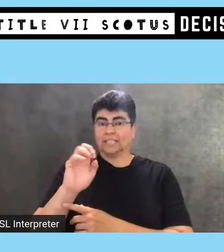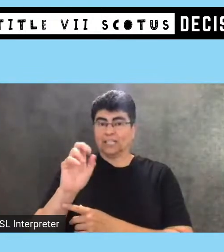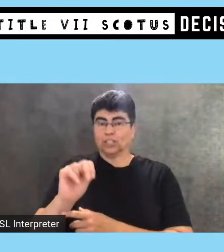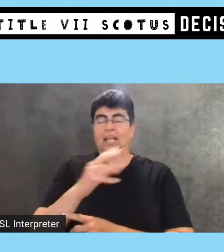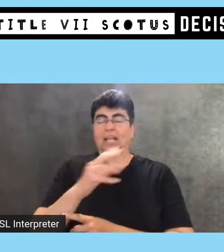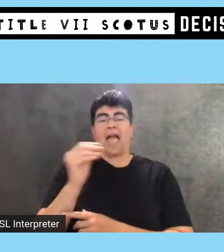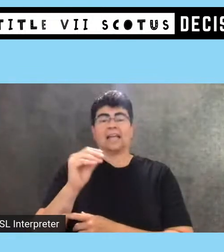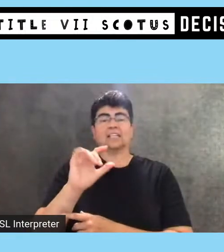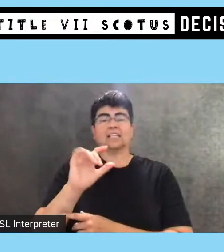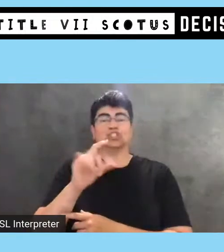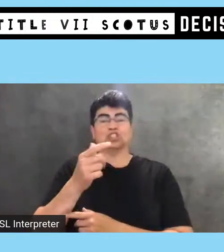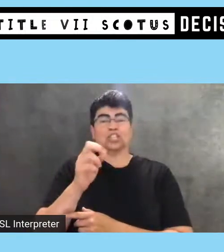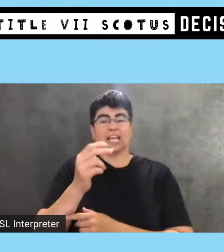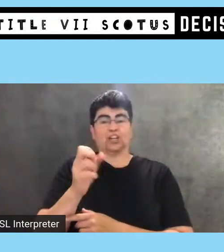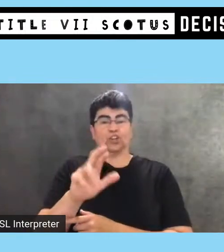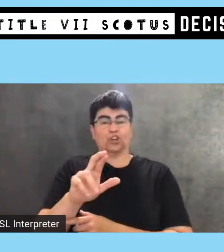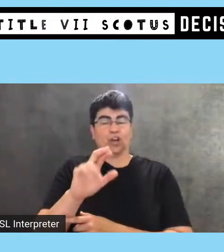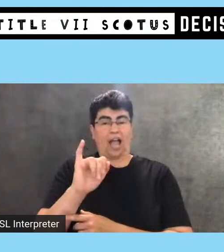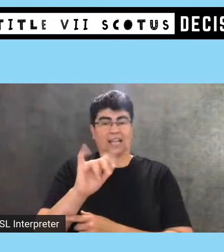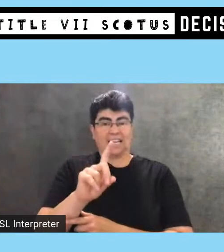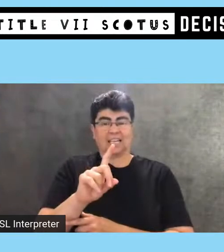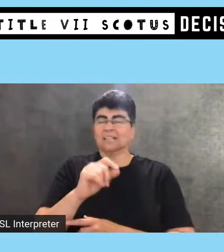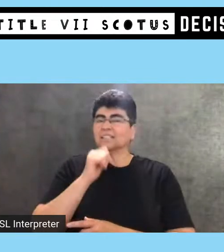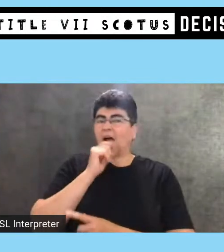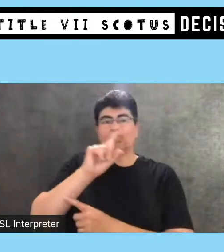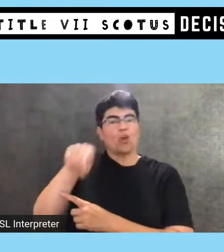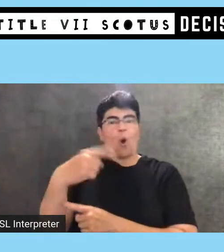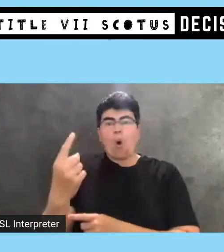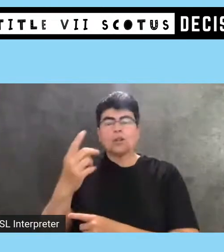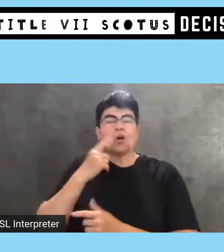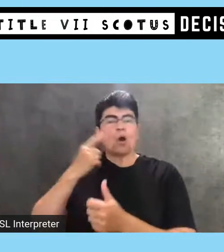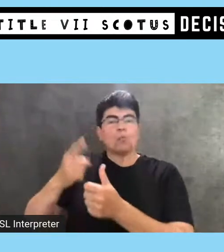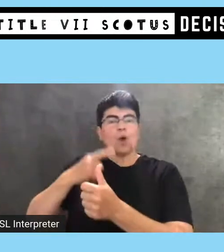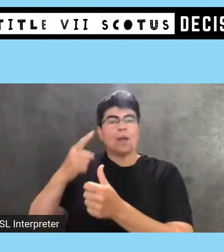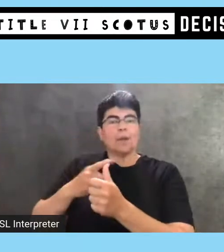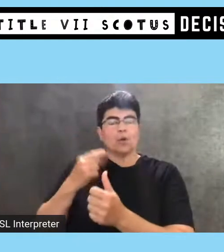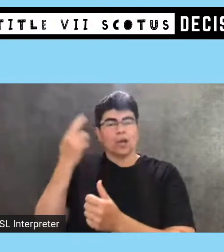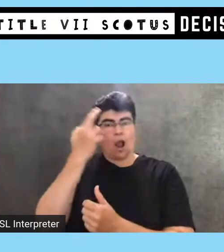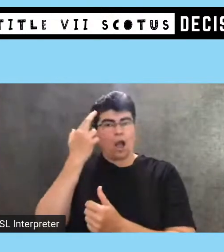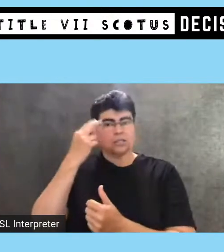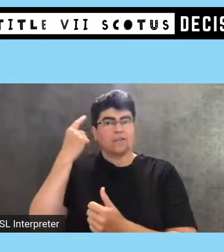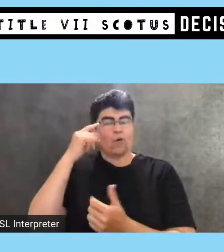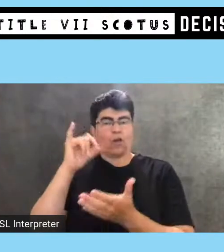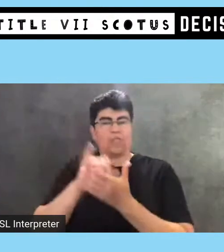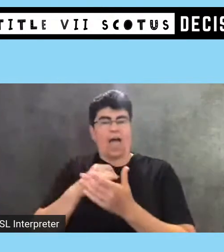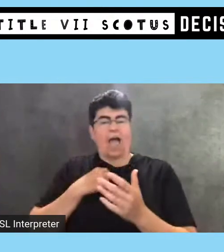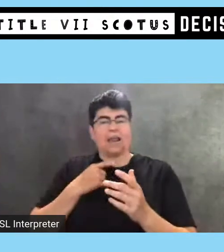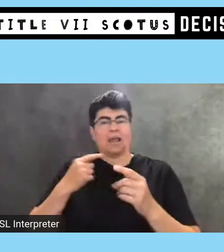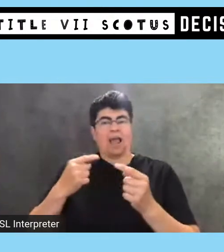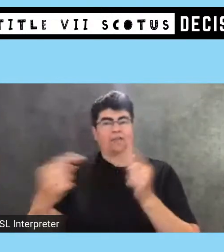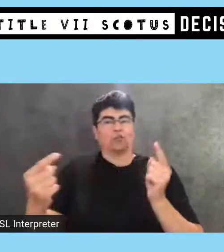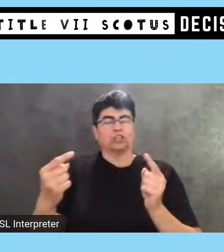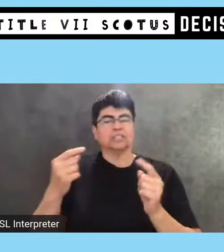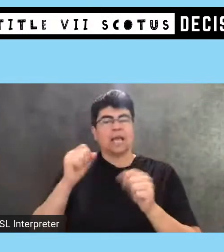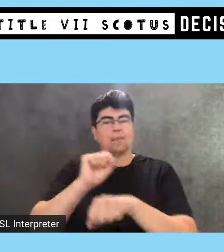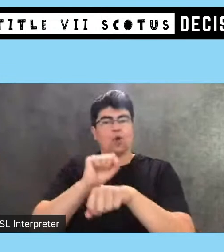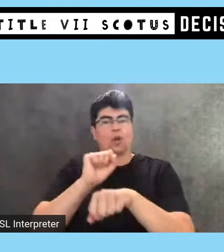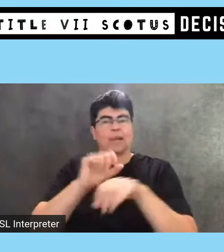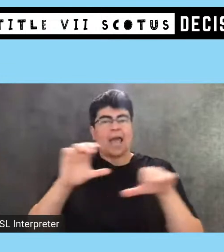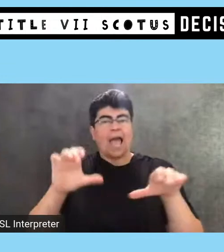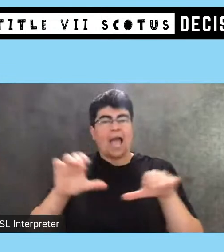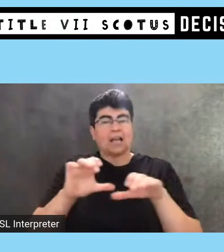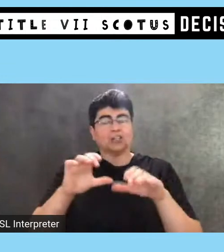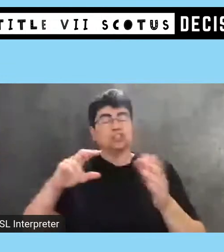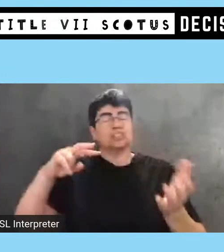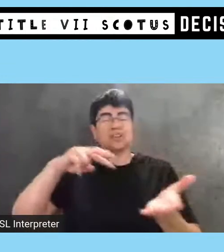identity, need not be the sole or primary cause of the adverse employment action. In other words, it